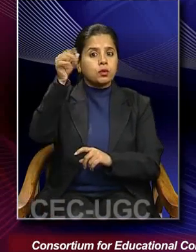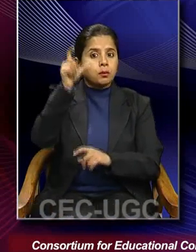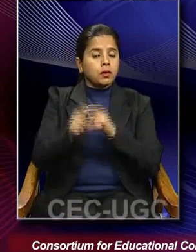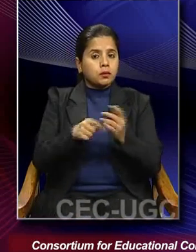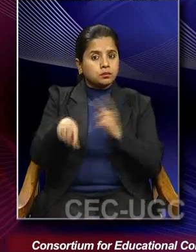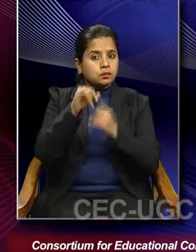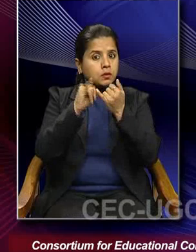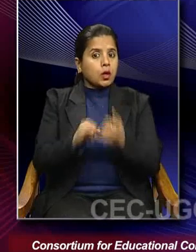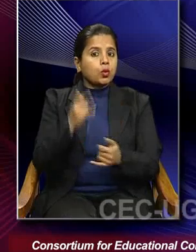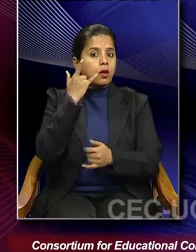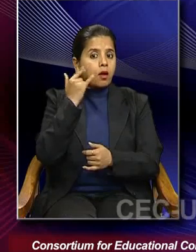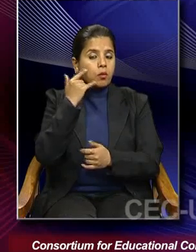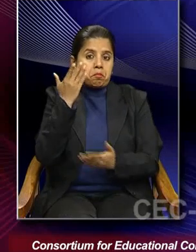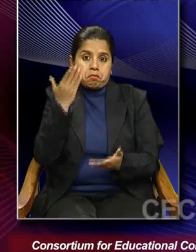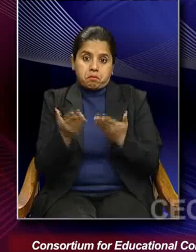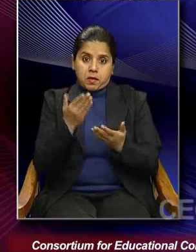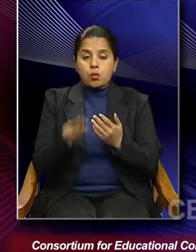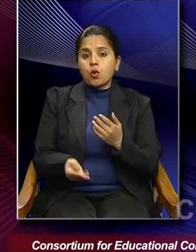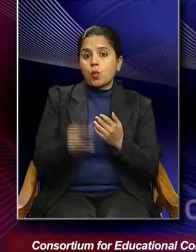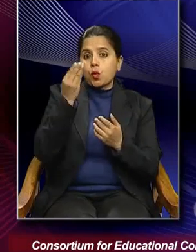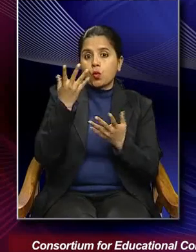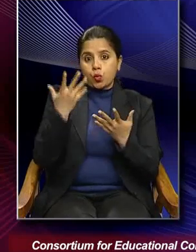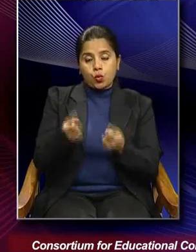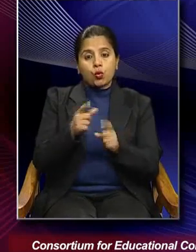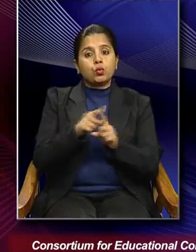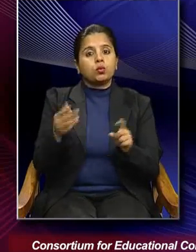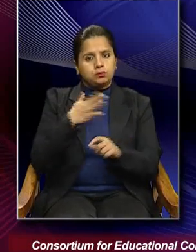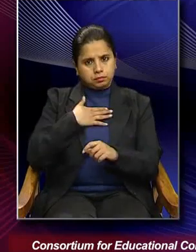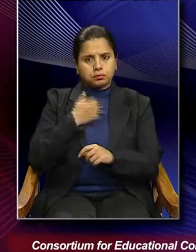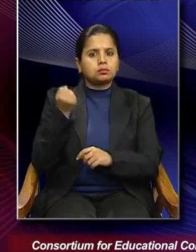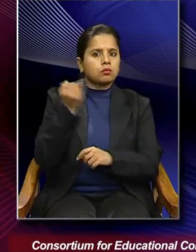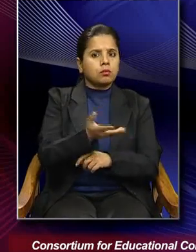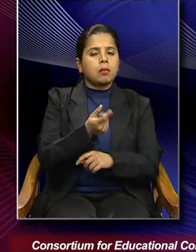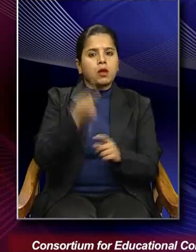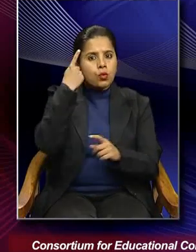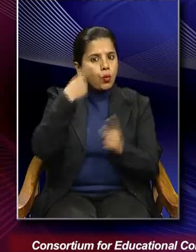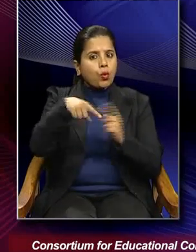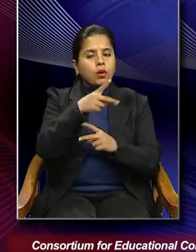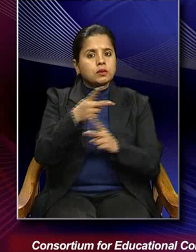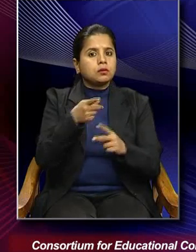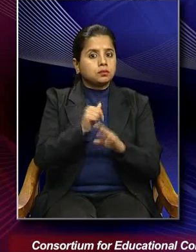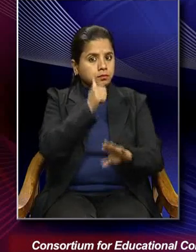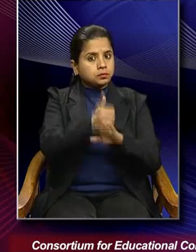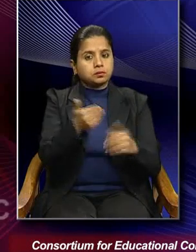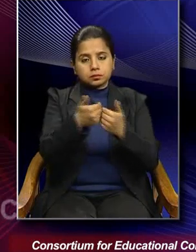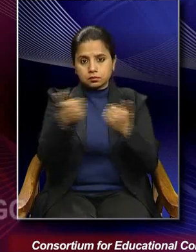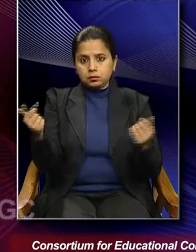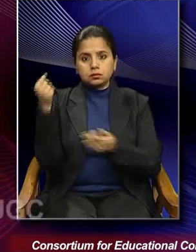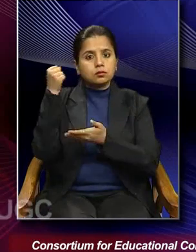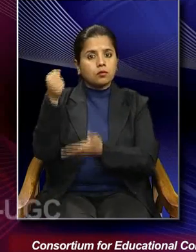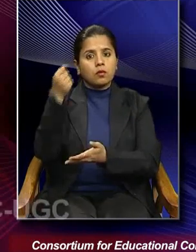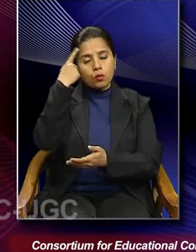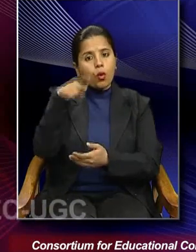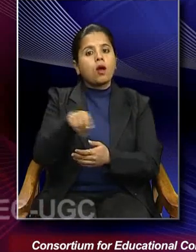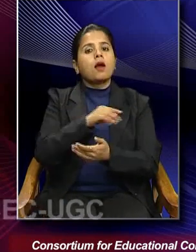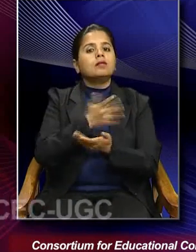Southern California may be more than willing to compensate for the setting aside the funds for the